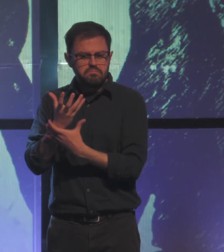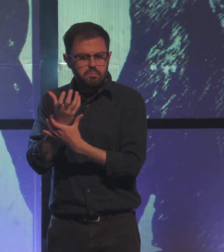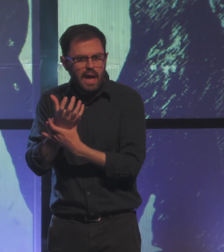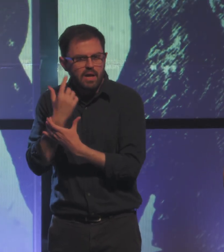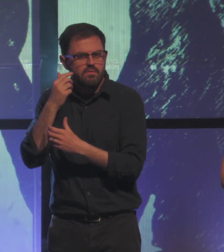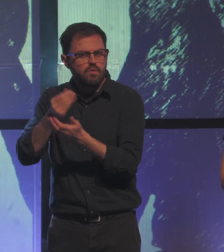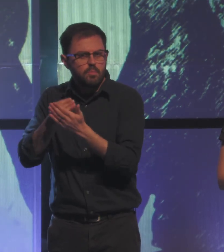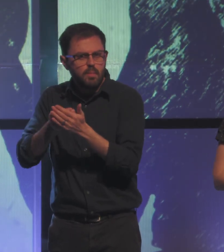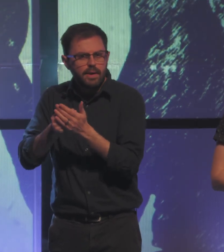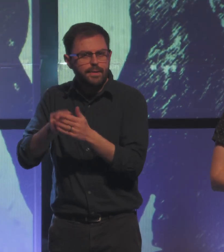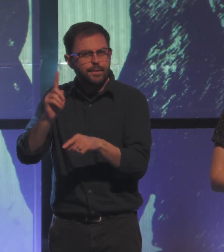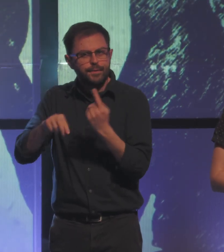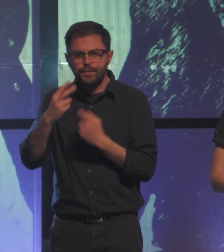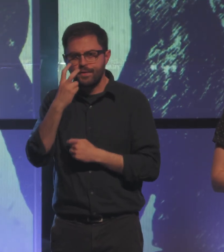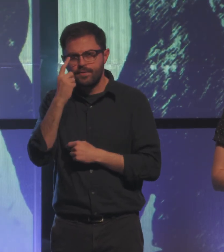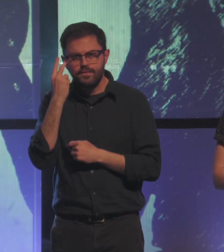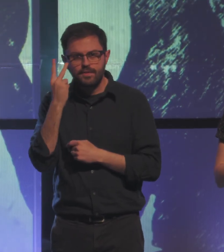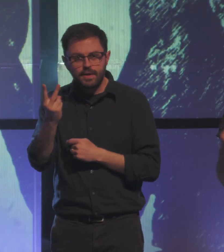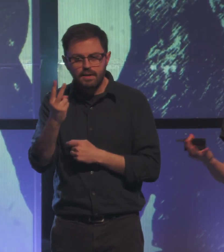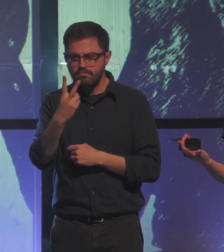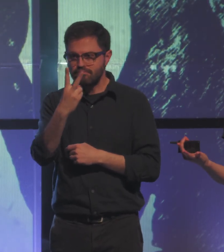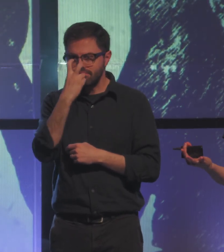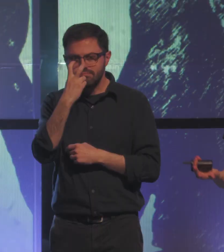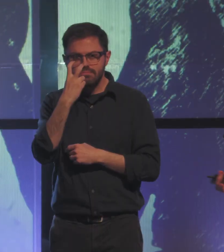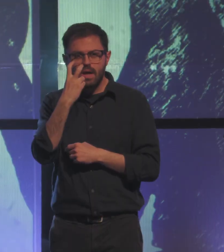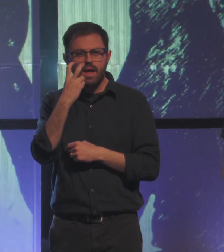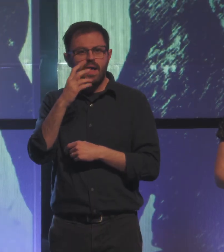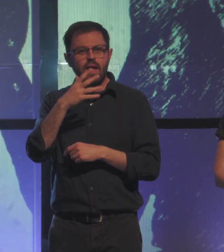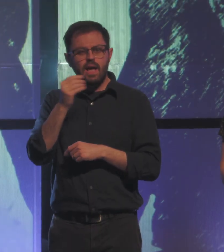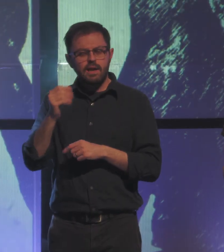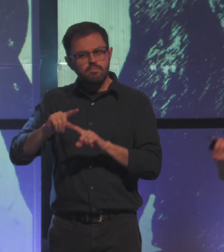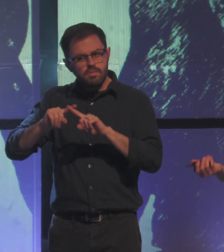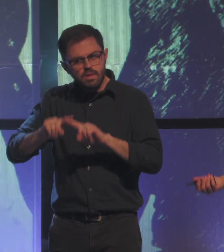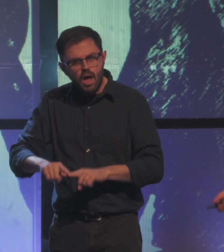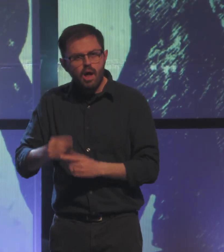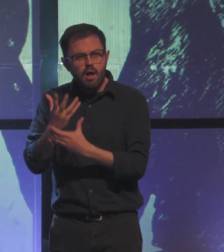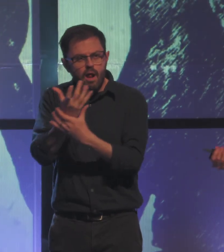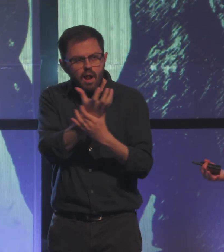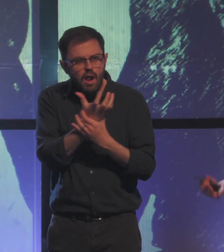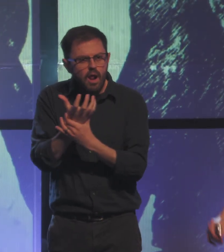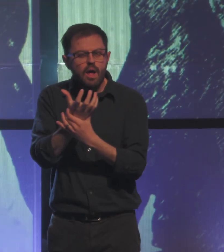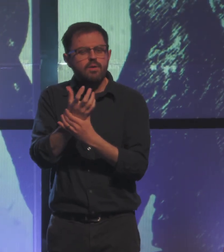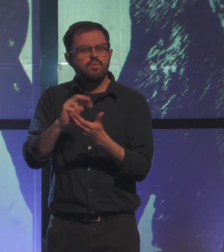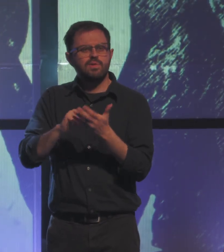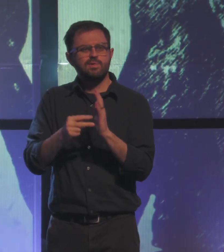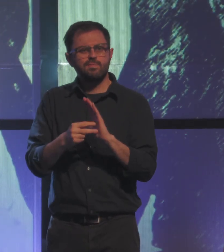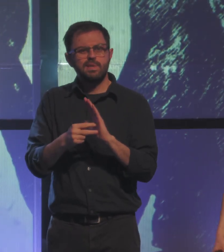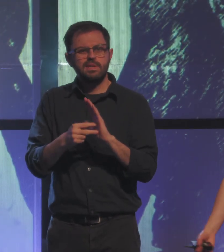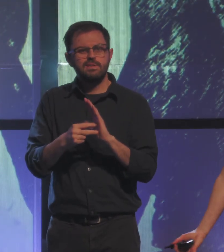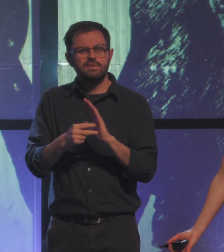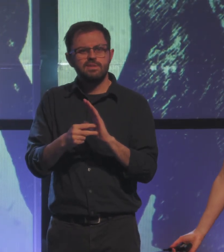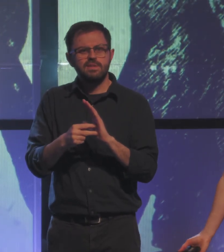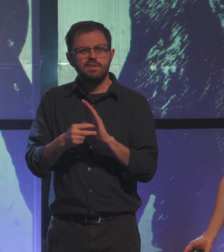to physically see, and he was reliant on begging, which means that he was truly just reliant on people noticing